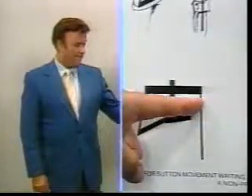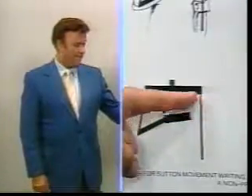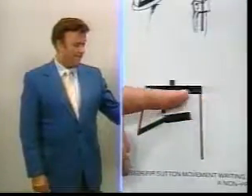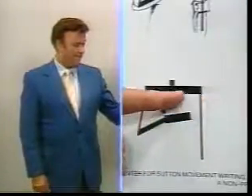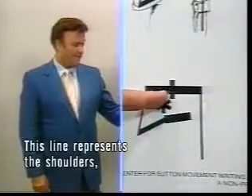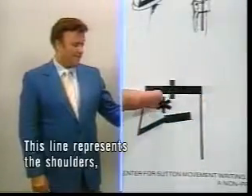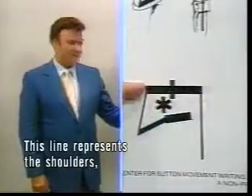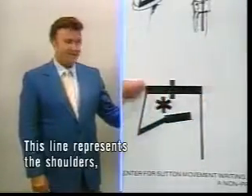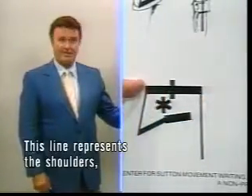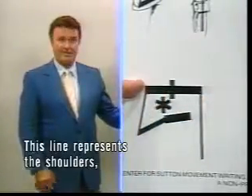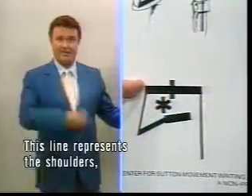This line